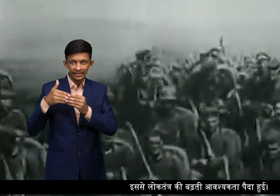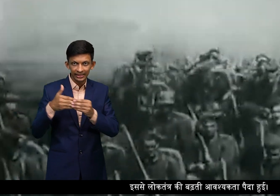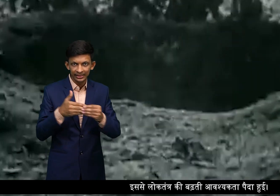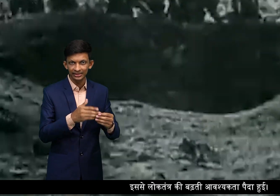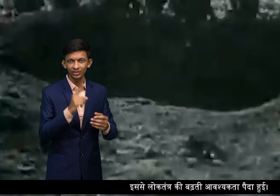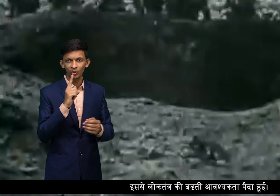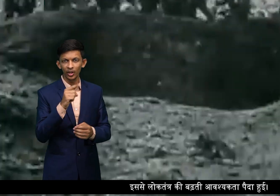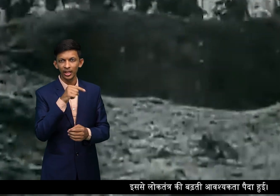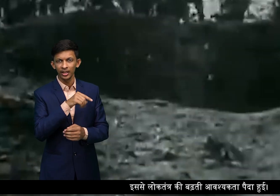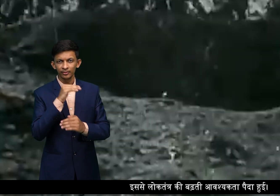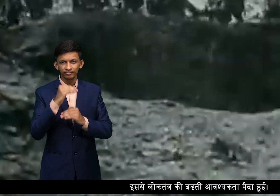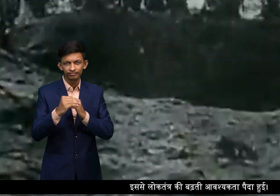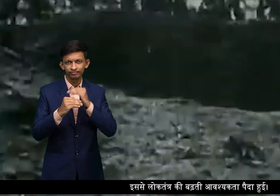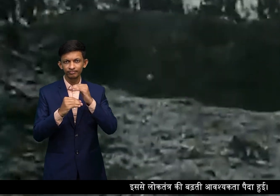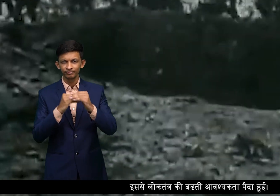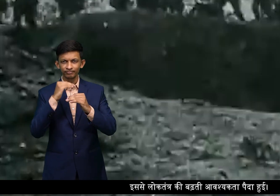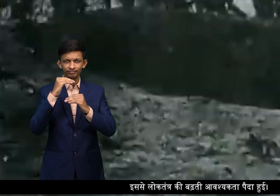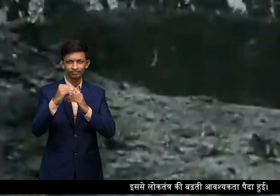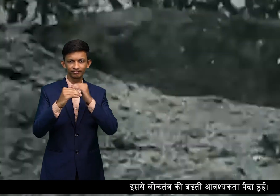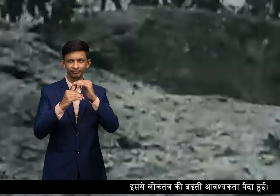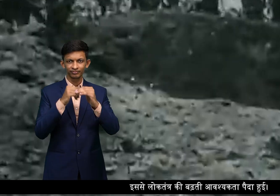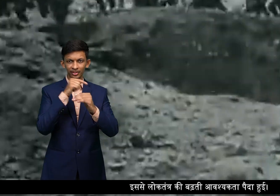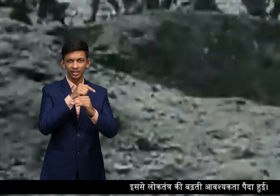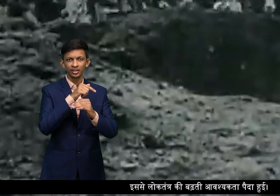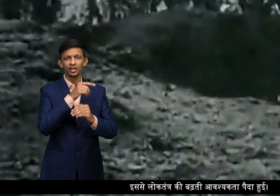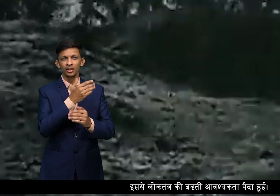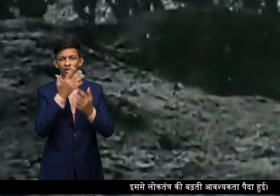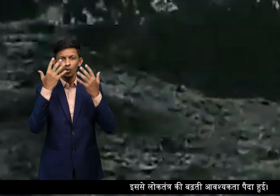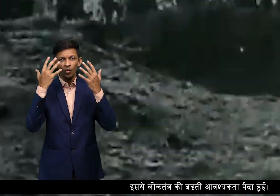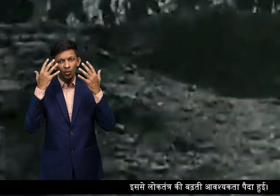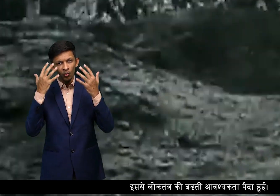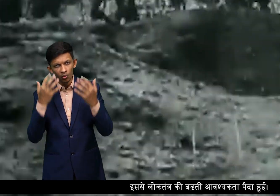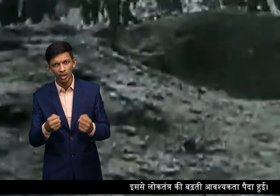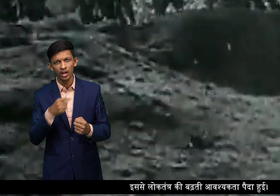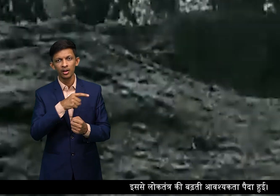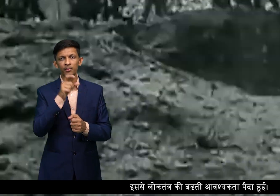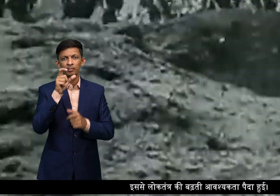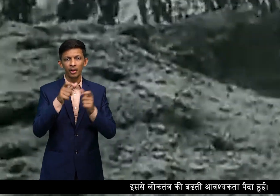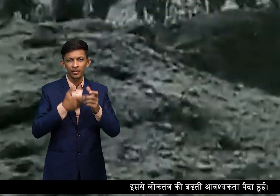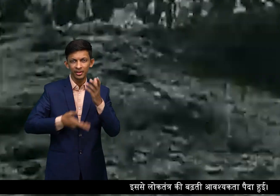This led to an increasing need for democracy.